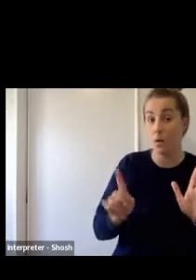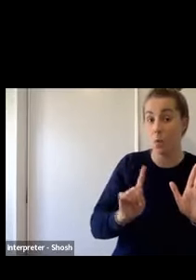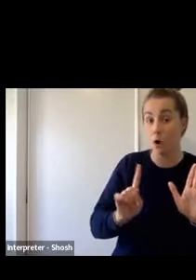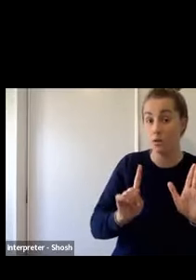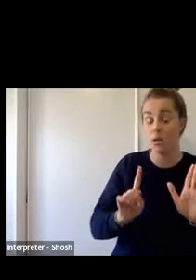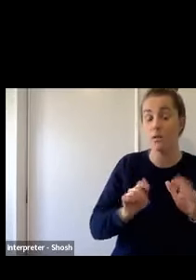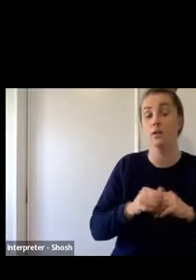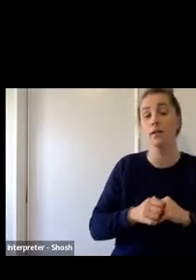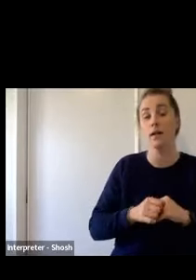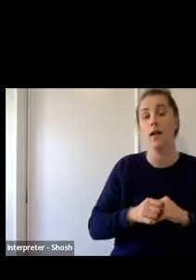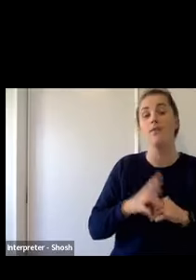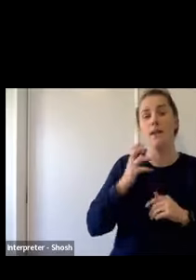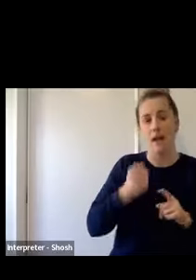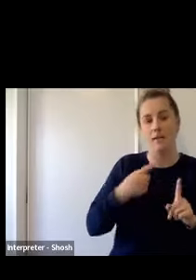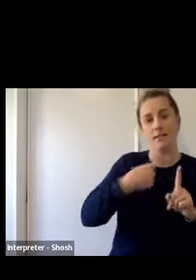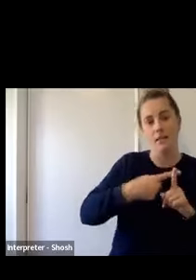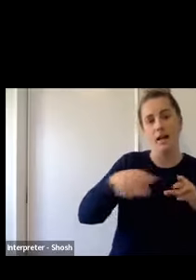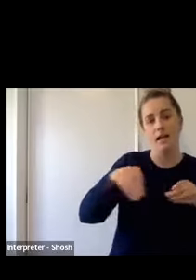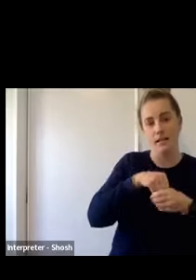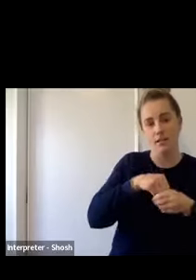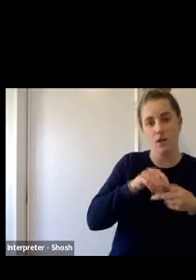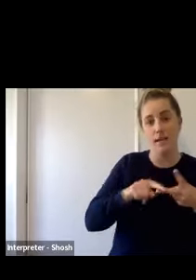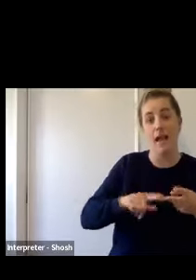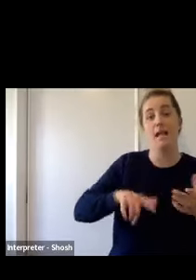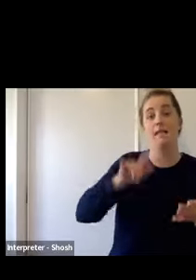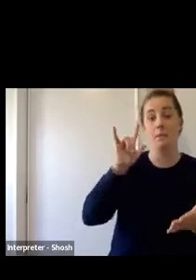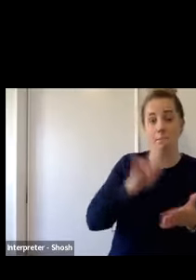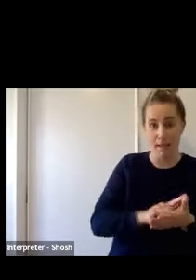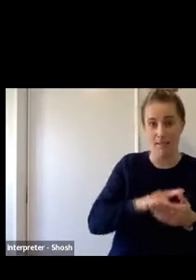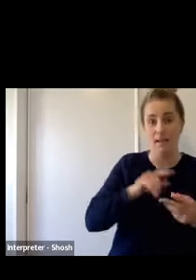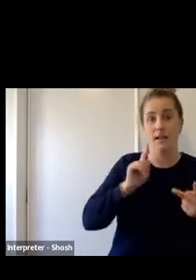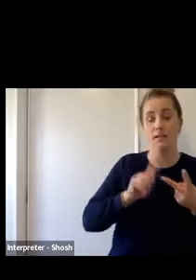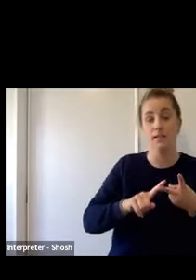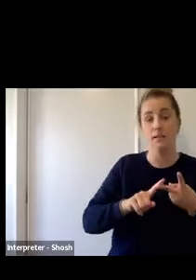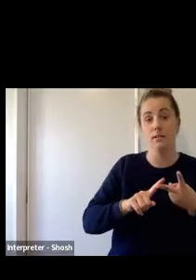sets targets and mandates,